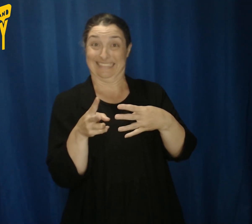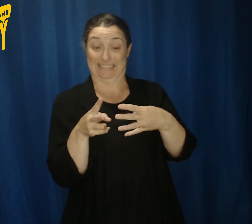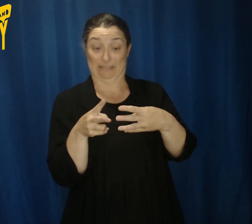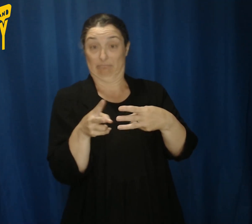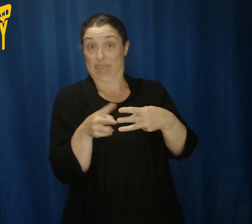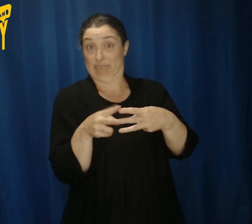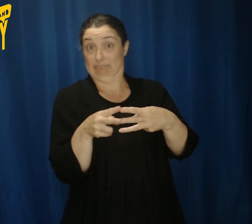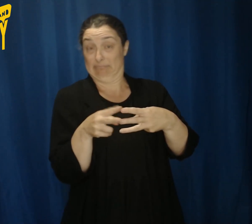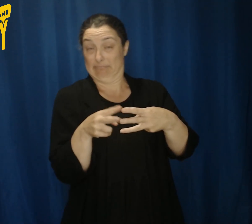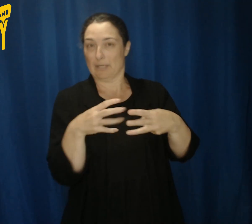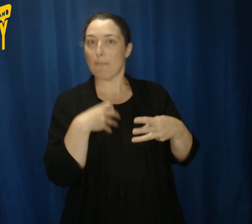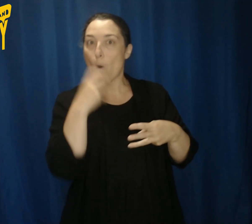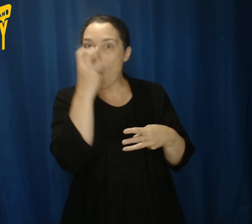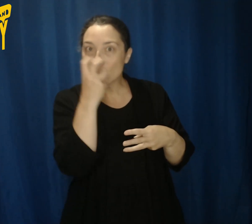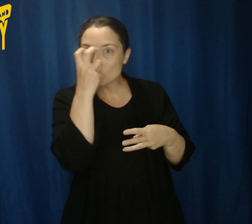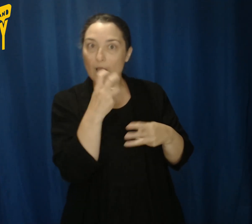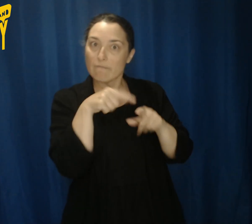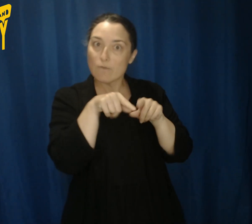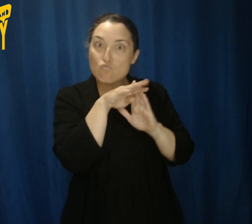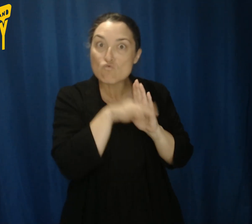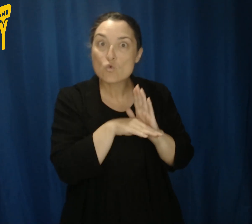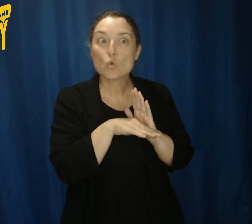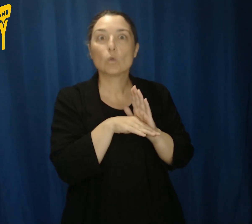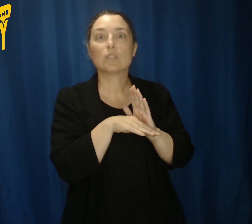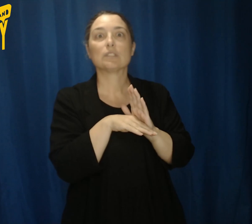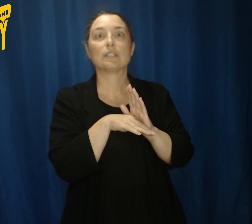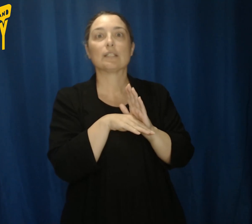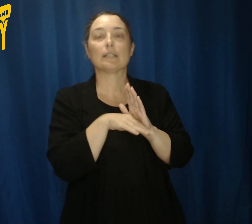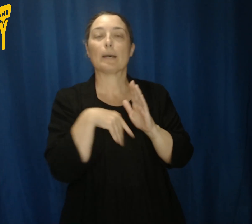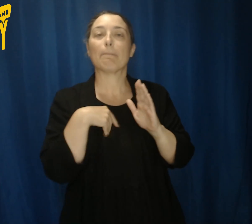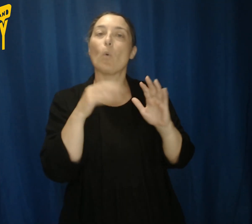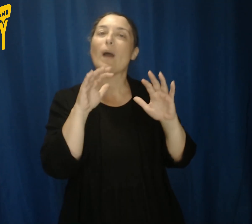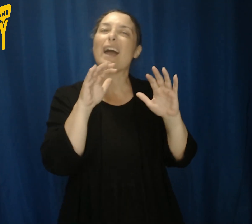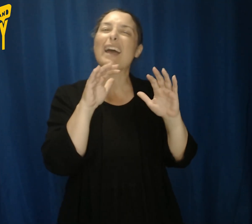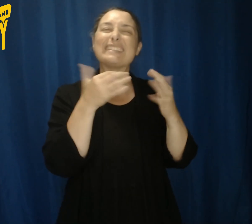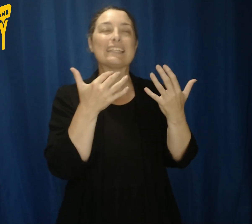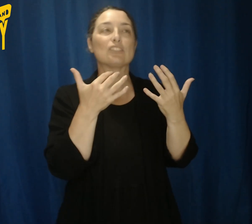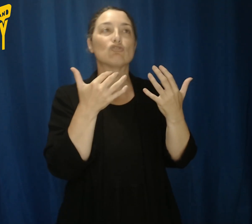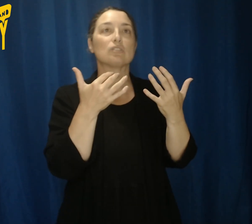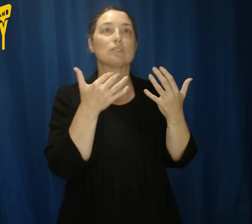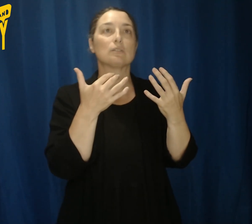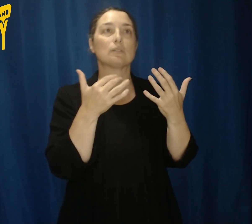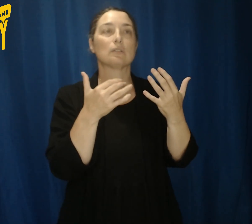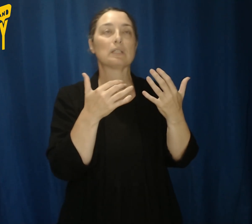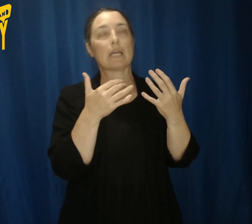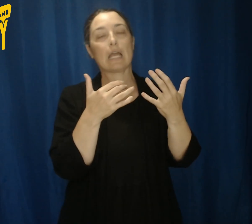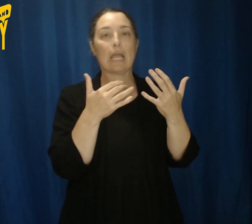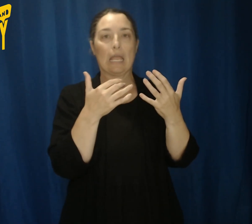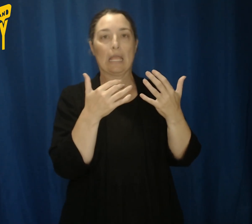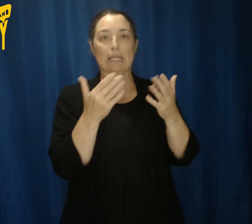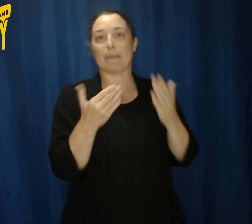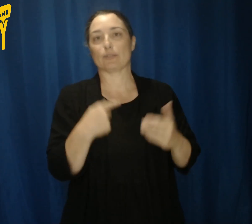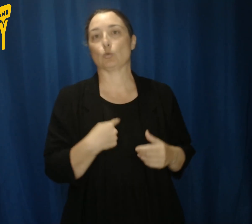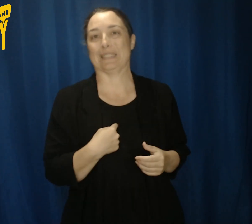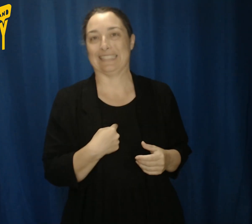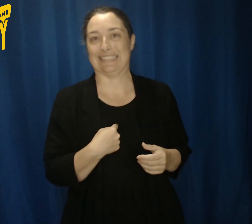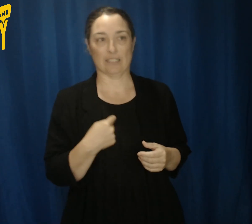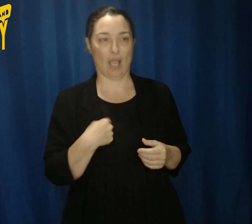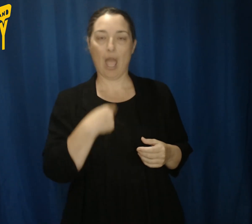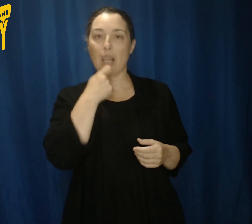older and always having to keep to the rules, got more attention in a negative way, I always thought, than I did. I feel like I got away with a lot. And then there were the